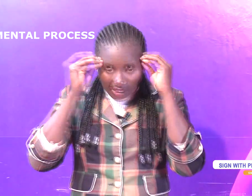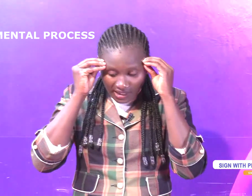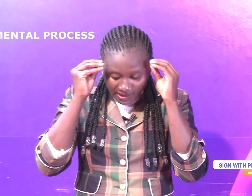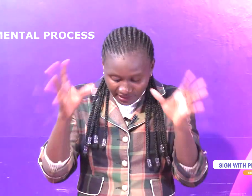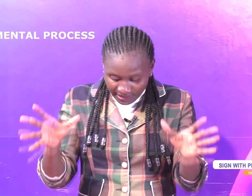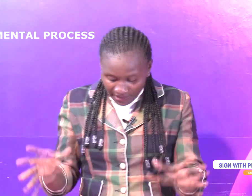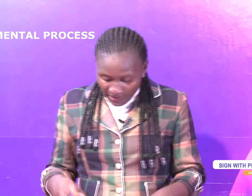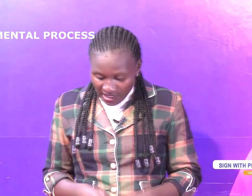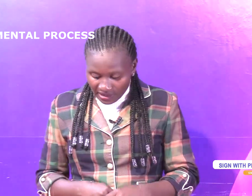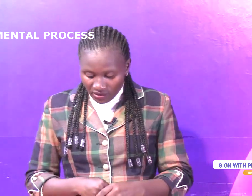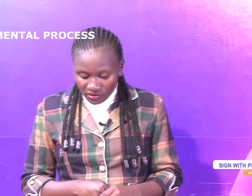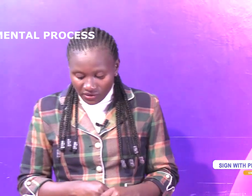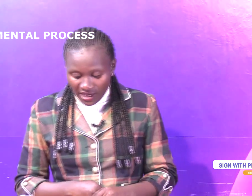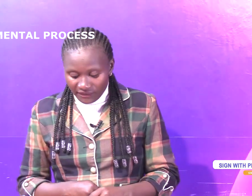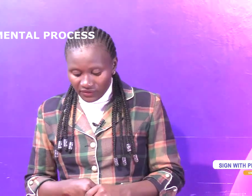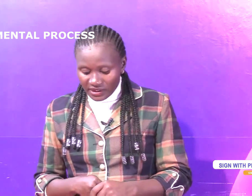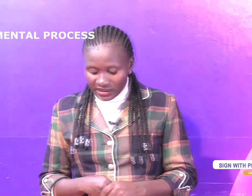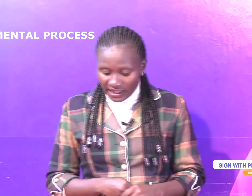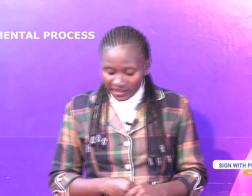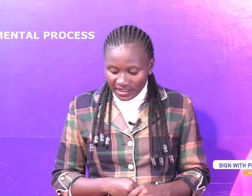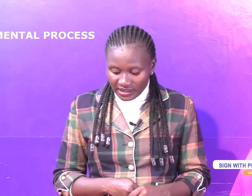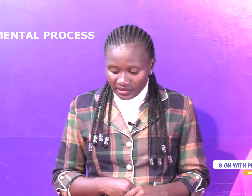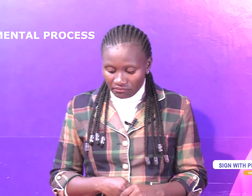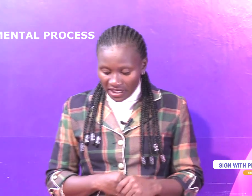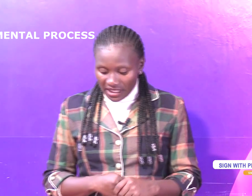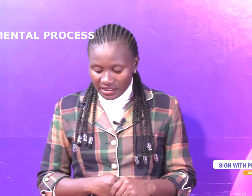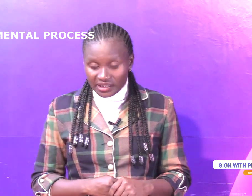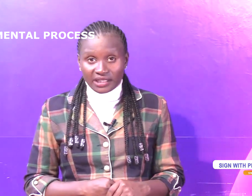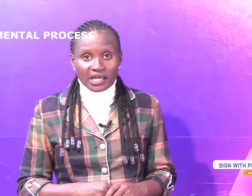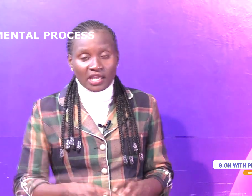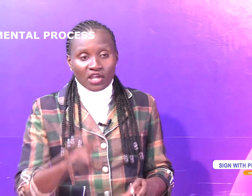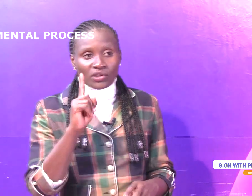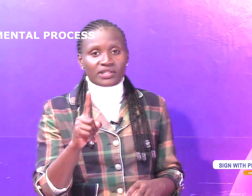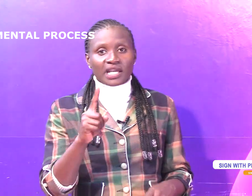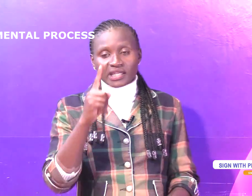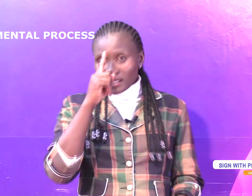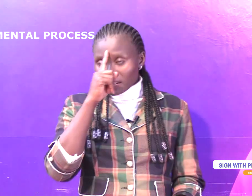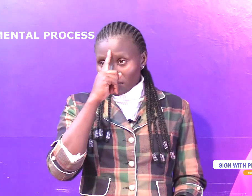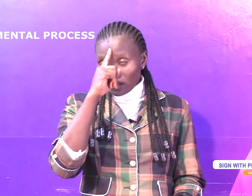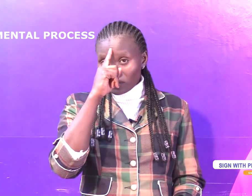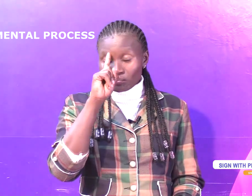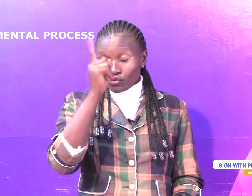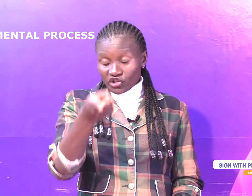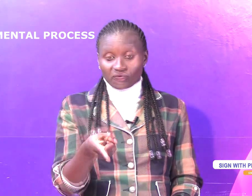illiterate. And then also have intelligent. Being intelligent, using an index finger, you just push it forward like